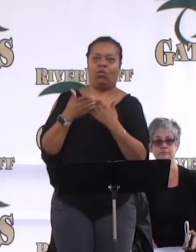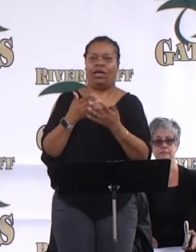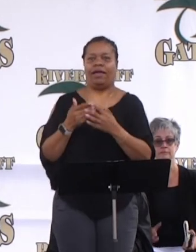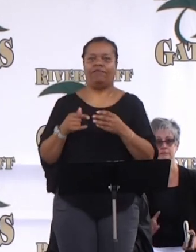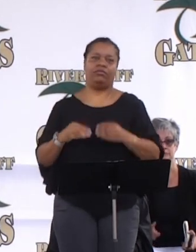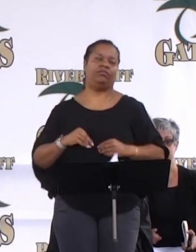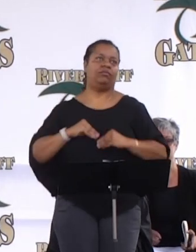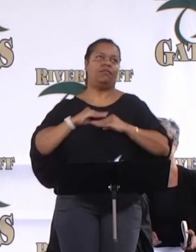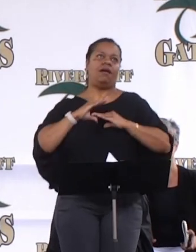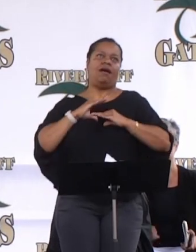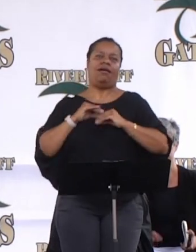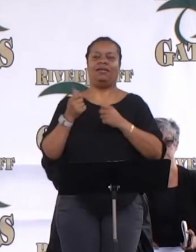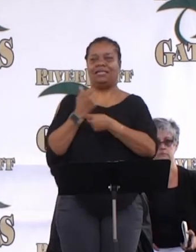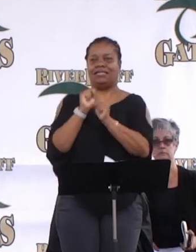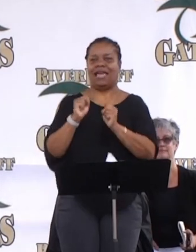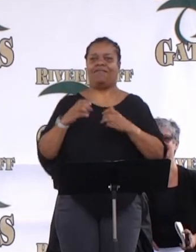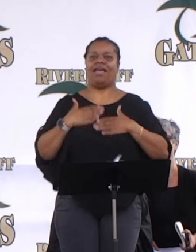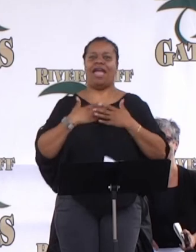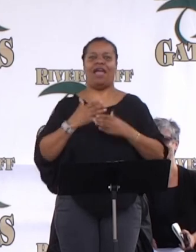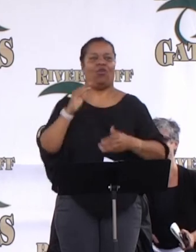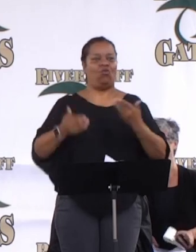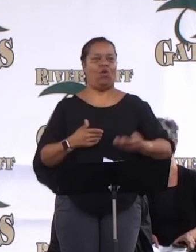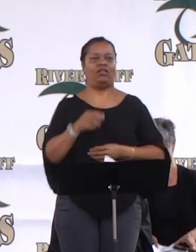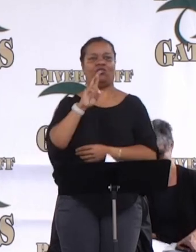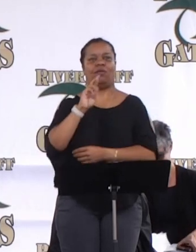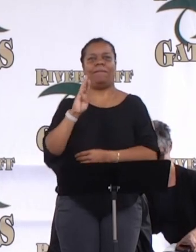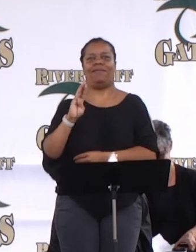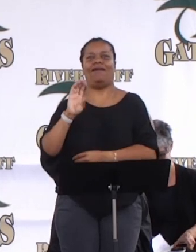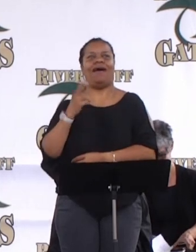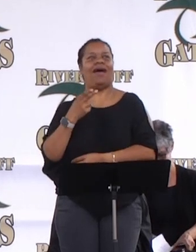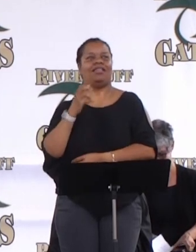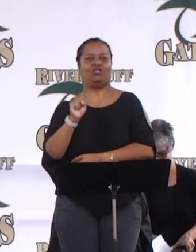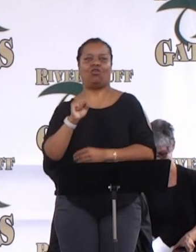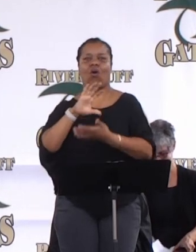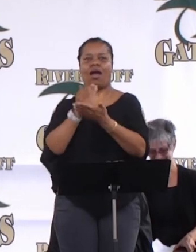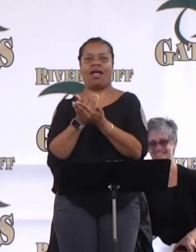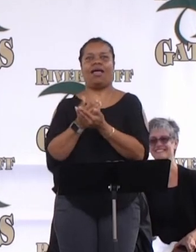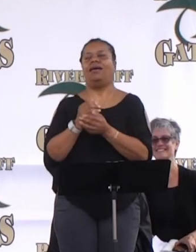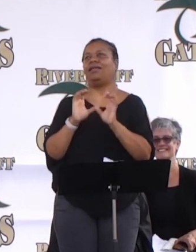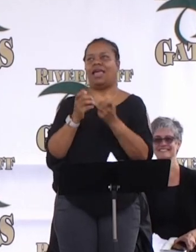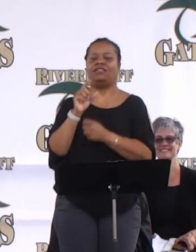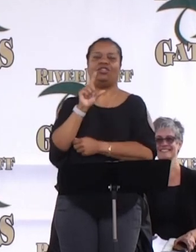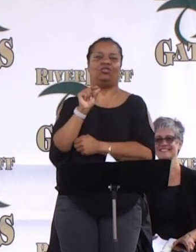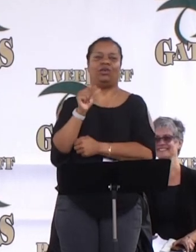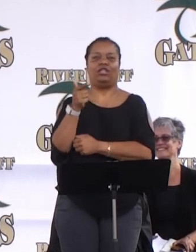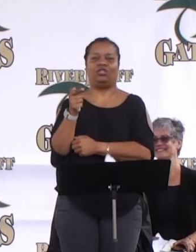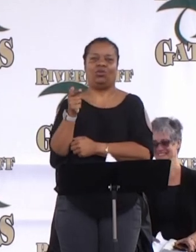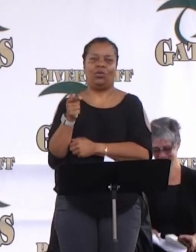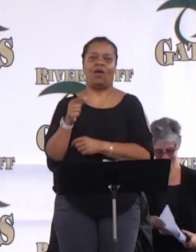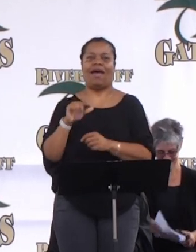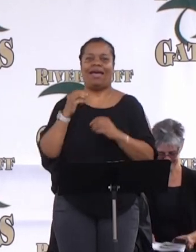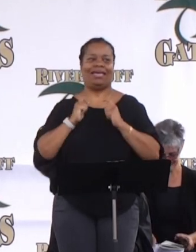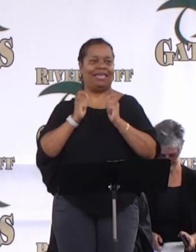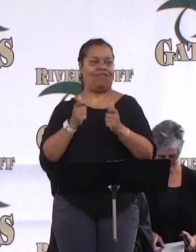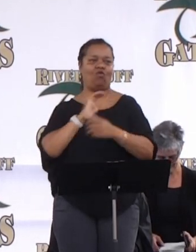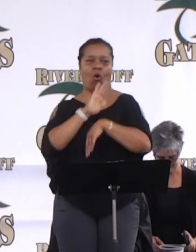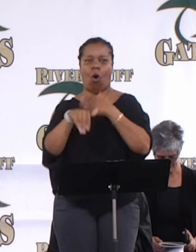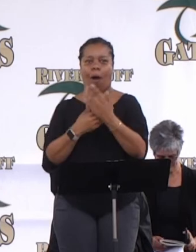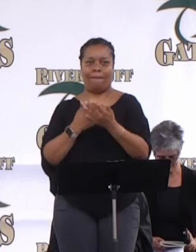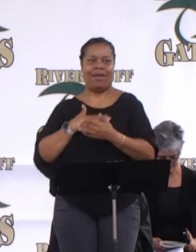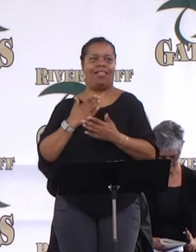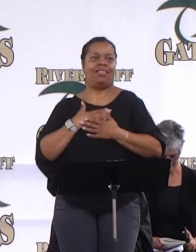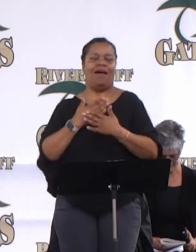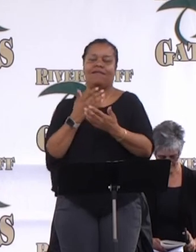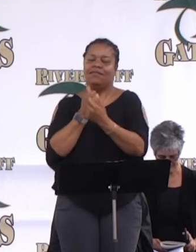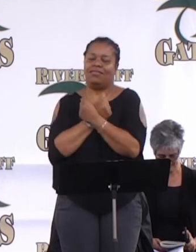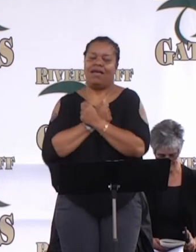happy. Welcome to the River Bluff High School's class of 2021. I give you all my love. Thank you for being a part of this chapter in my